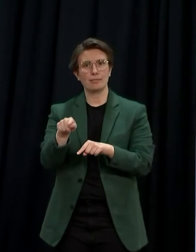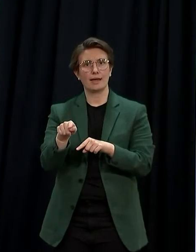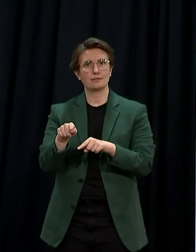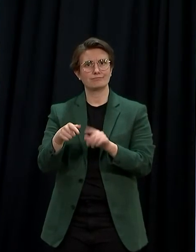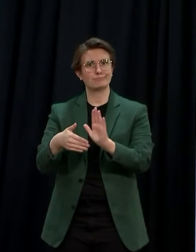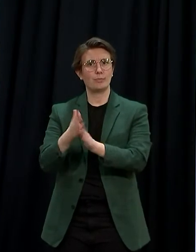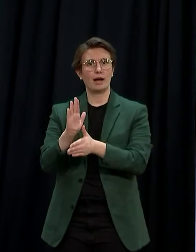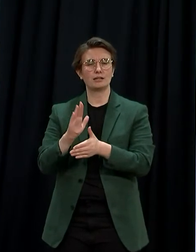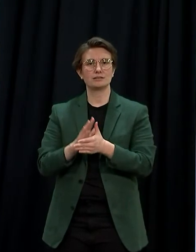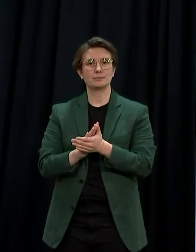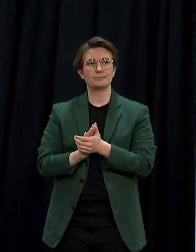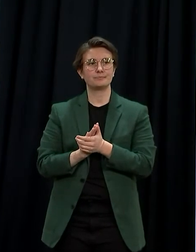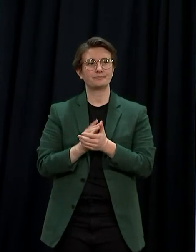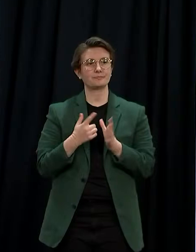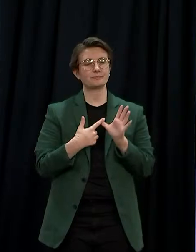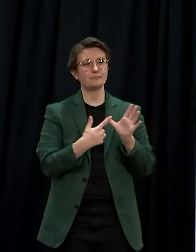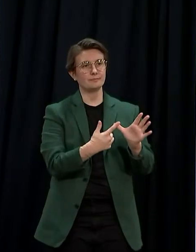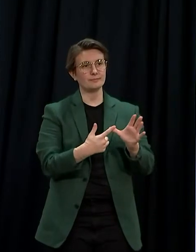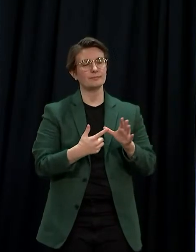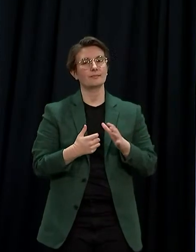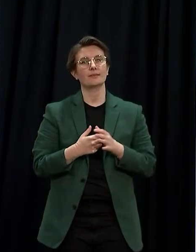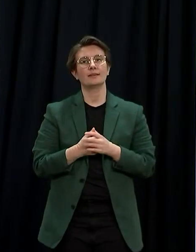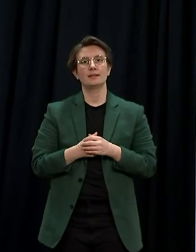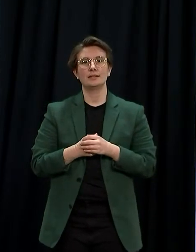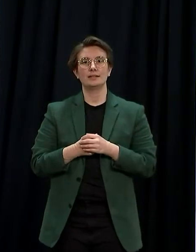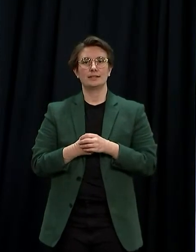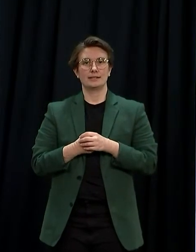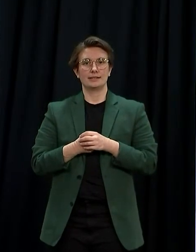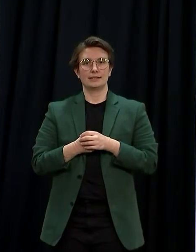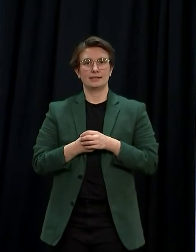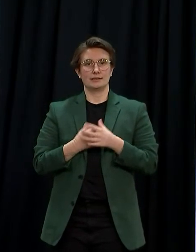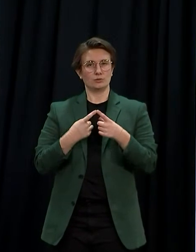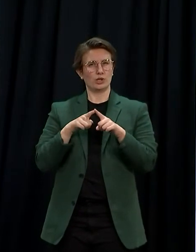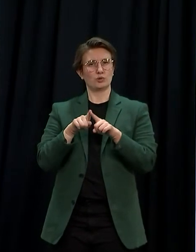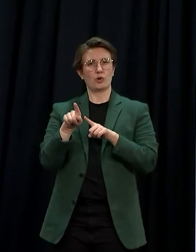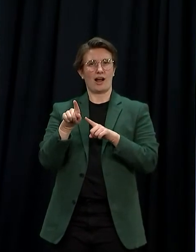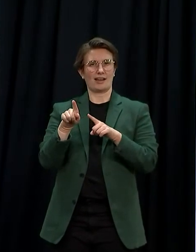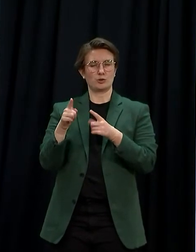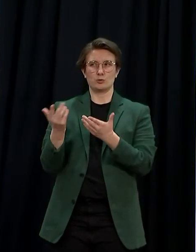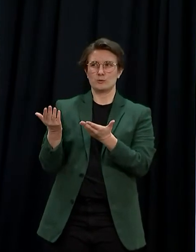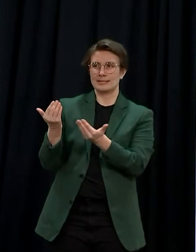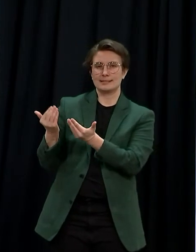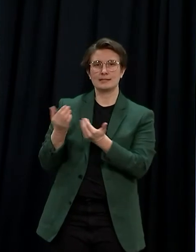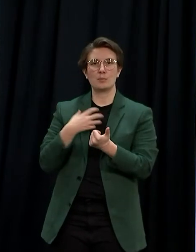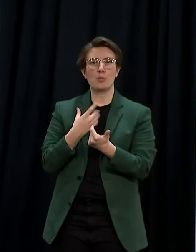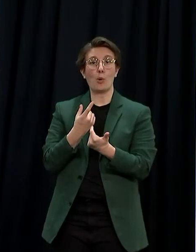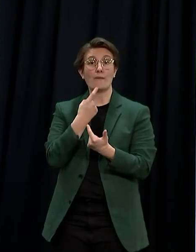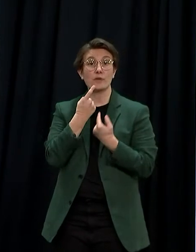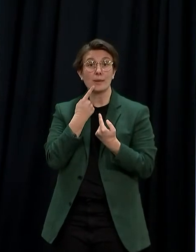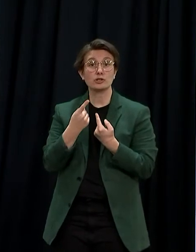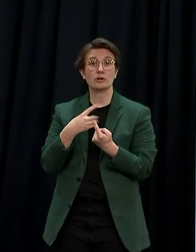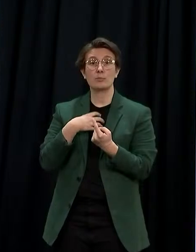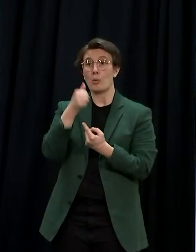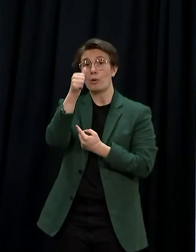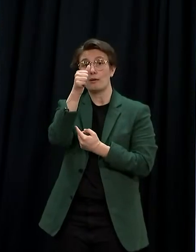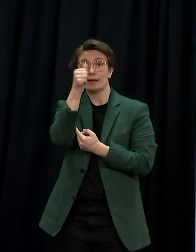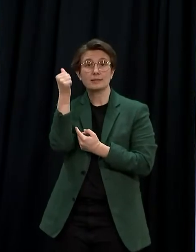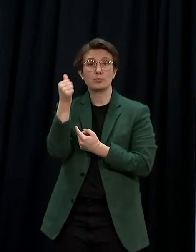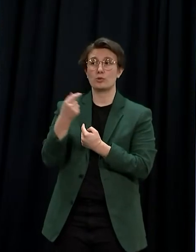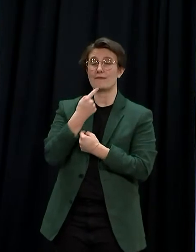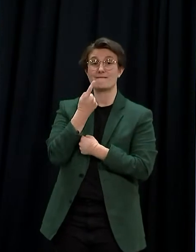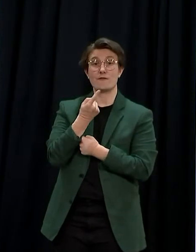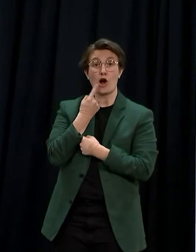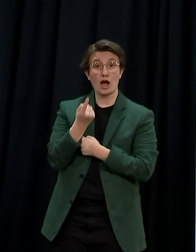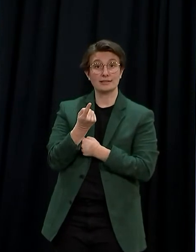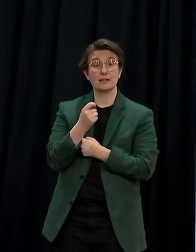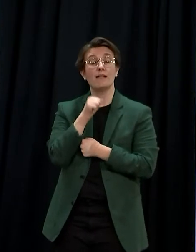consider that and use the time we have between now and when the House comes back to consider the legislation. To anyone